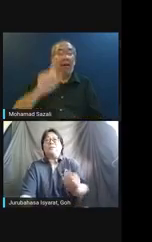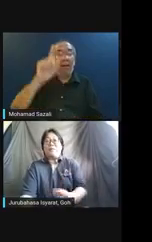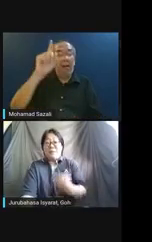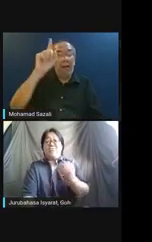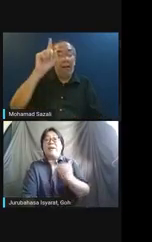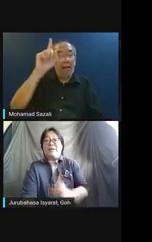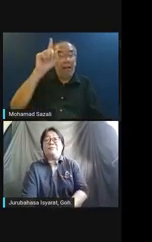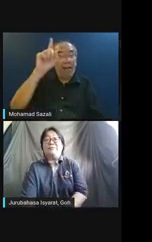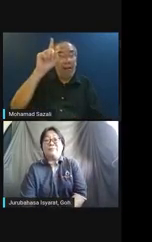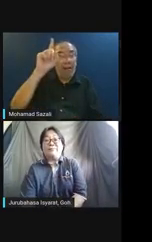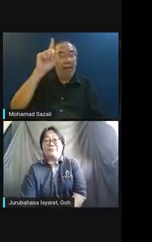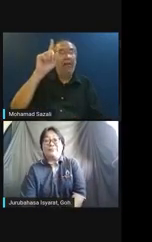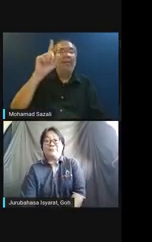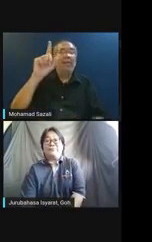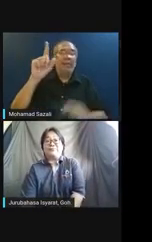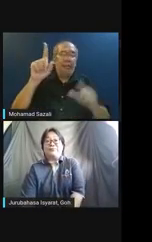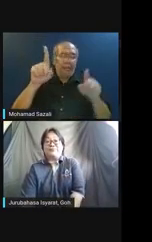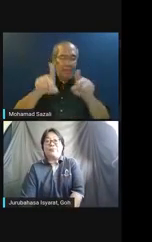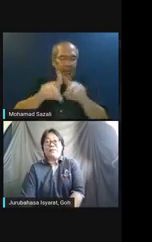shall not be that way.